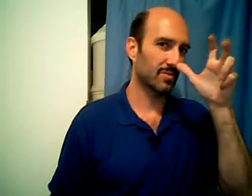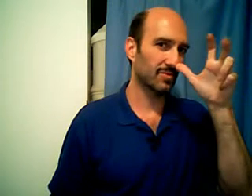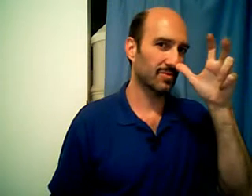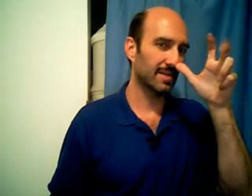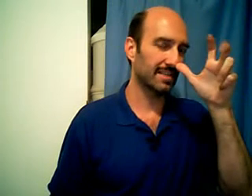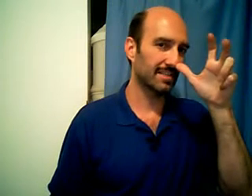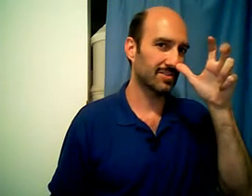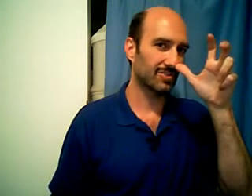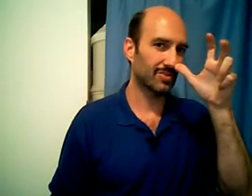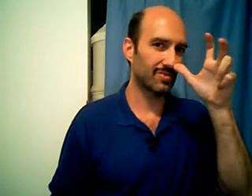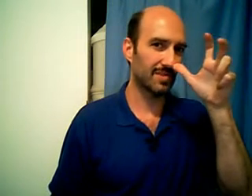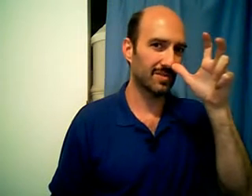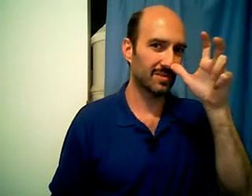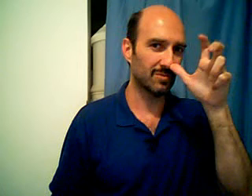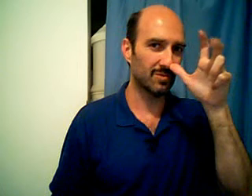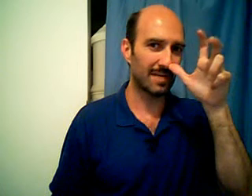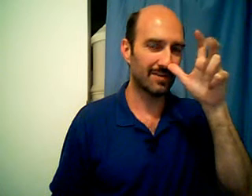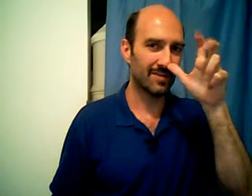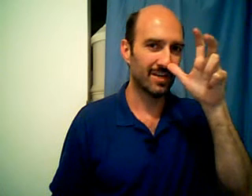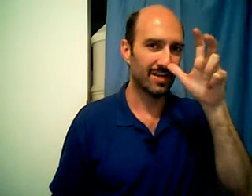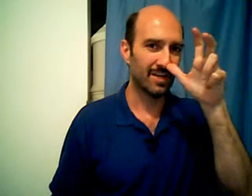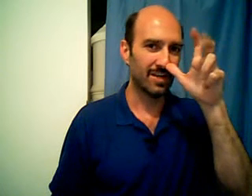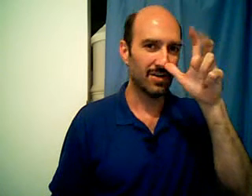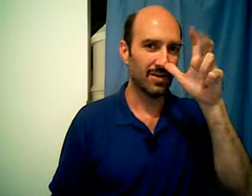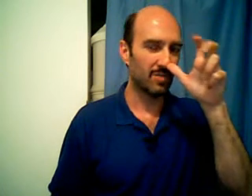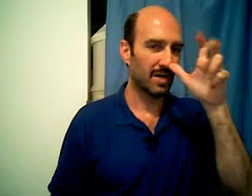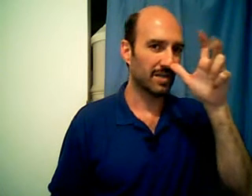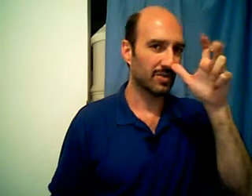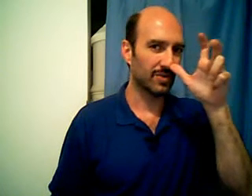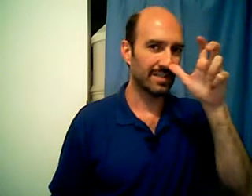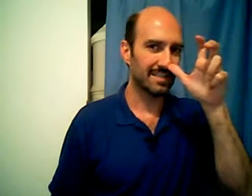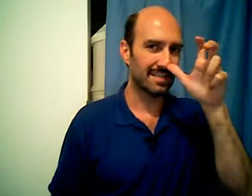a righty, just to show you better with the blue background. Bug or insect.